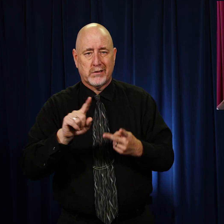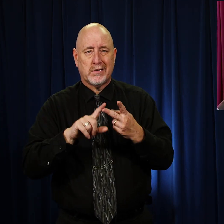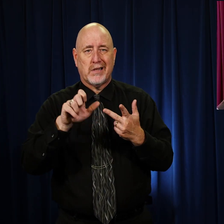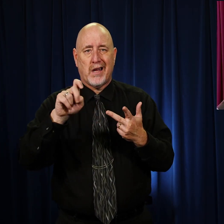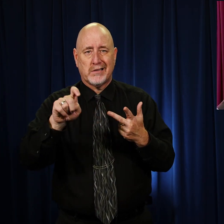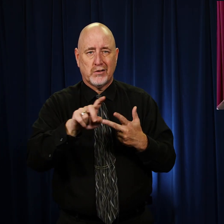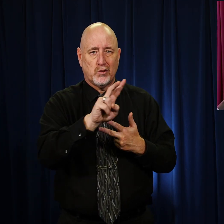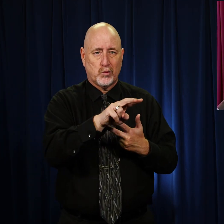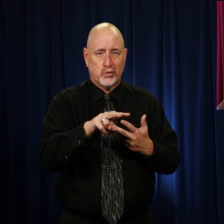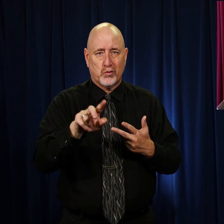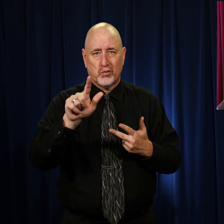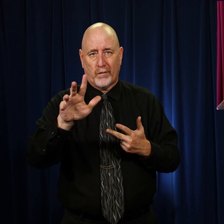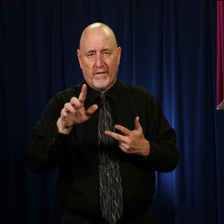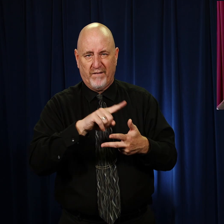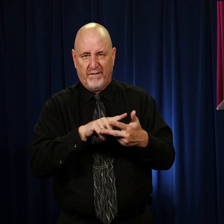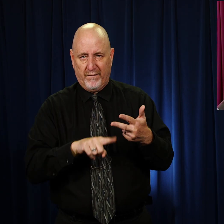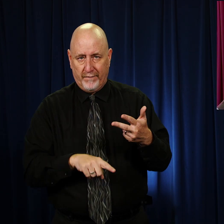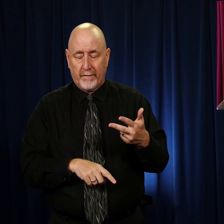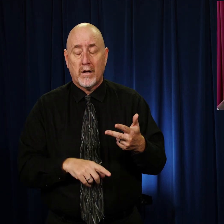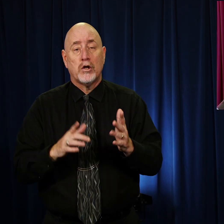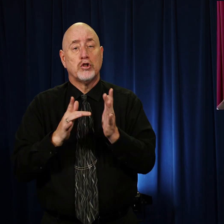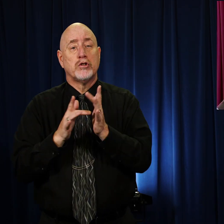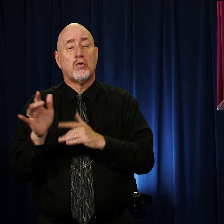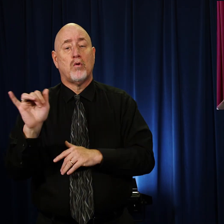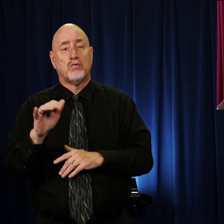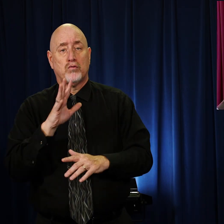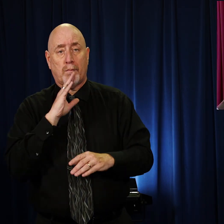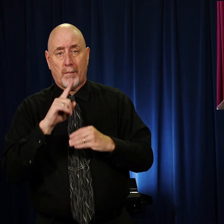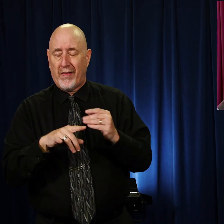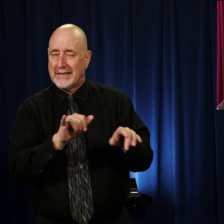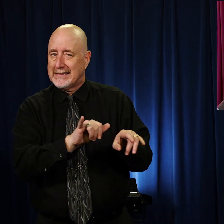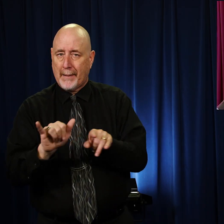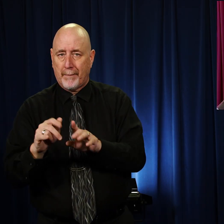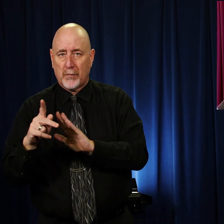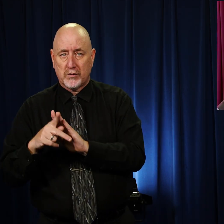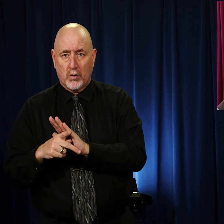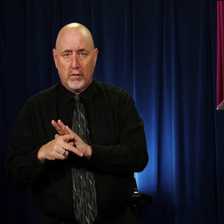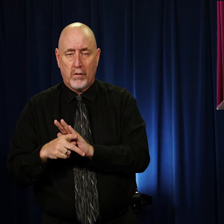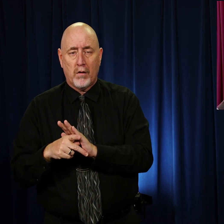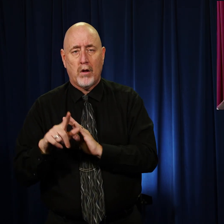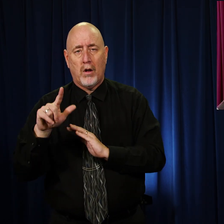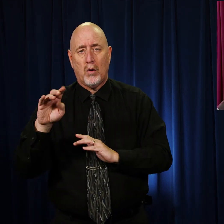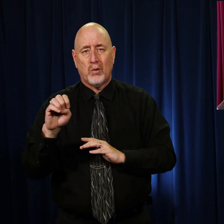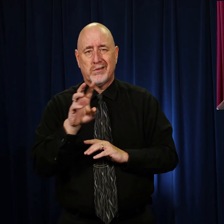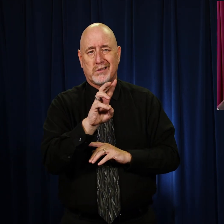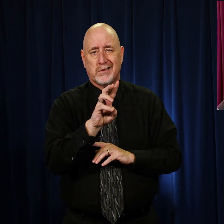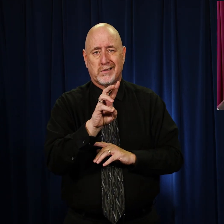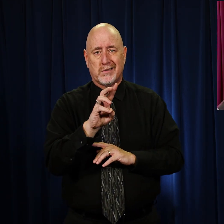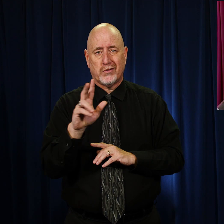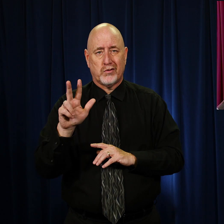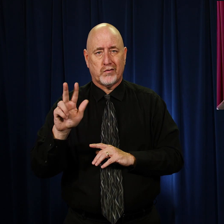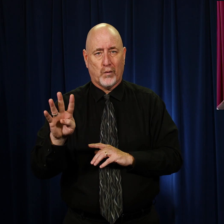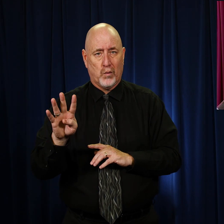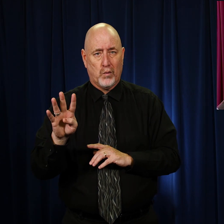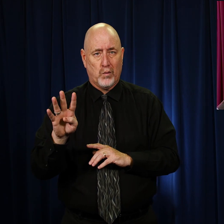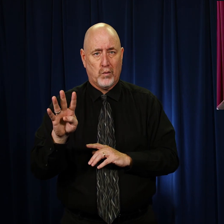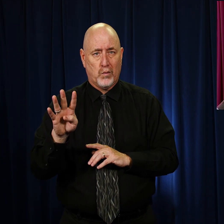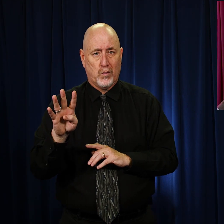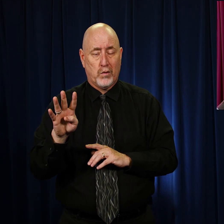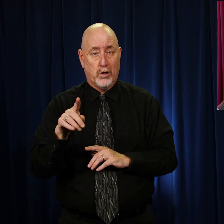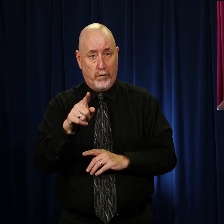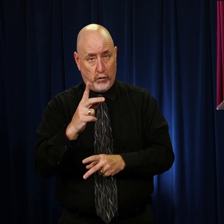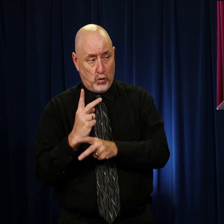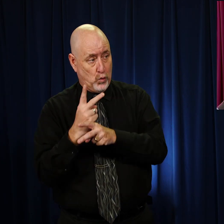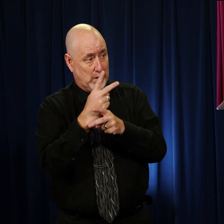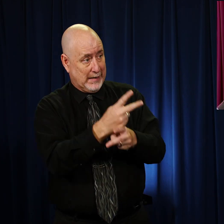Exodus 22 verse 25. Jesus also talks about the same principle in Luke 6 and verse 34. If